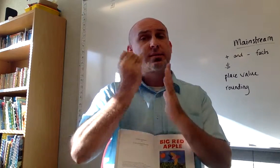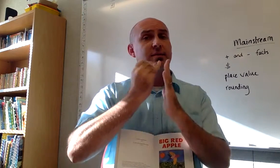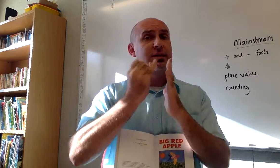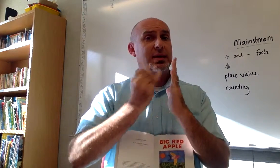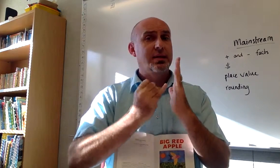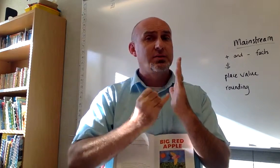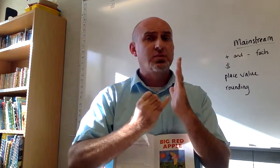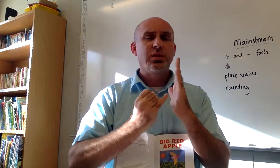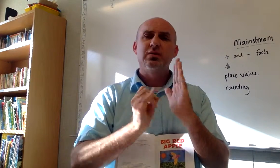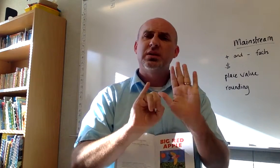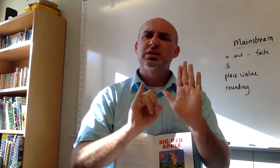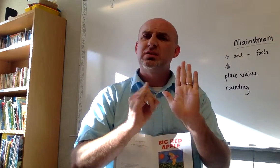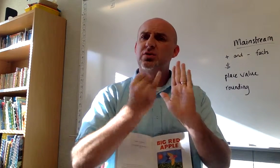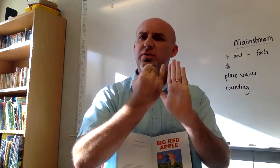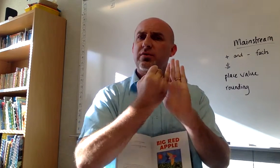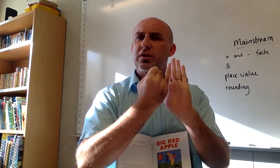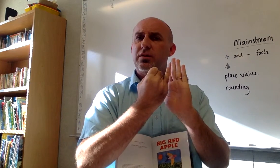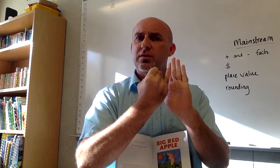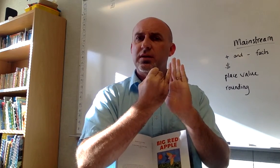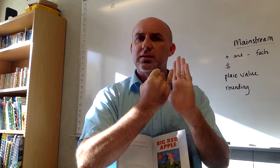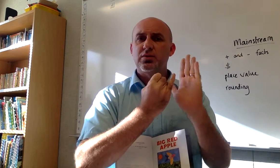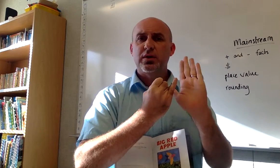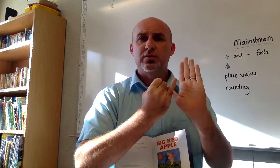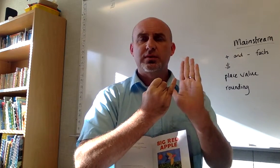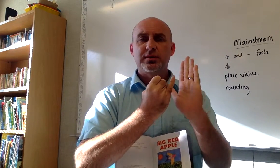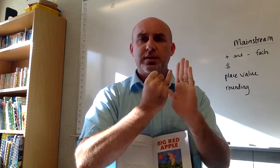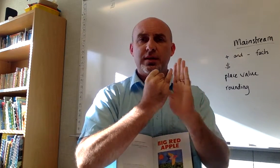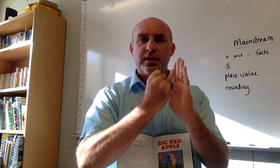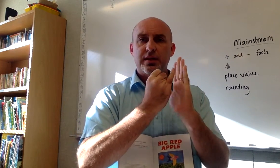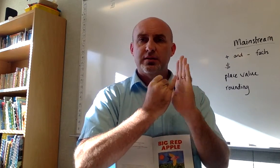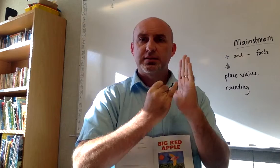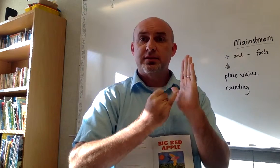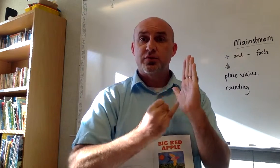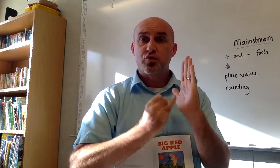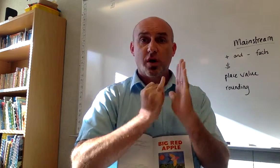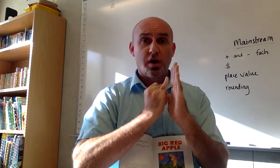The illustrator, and I didn't show that very clearly. The illustrator is like the sign for drawer.